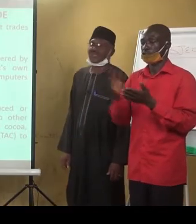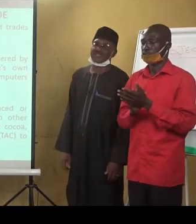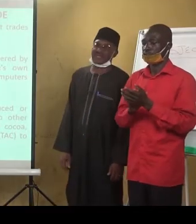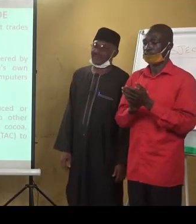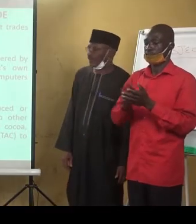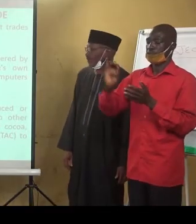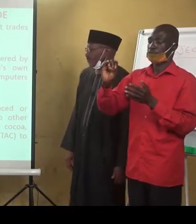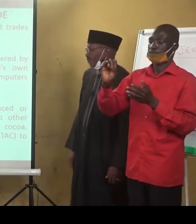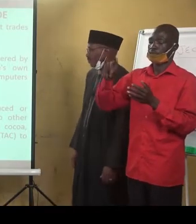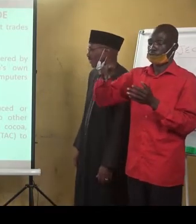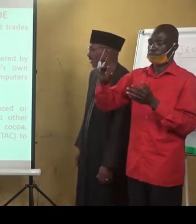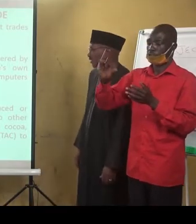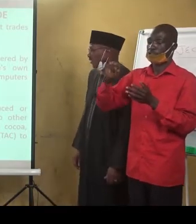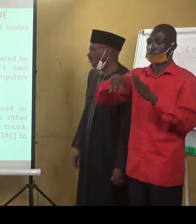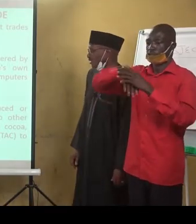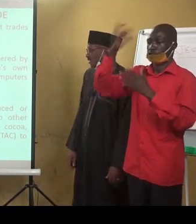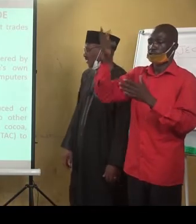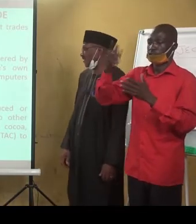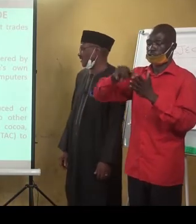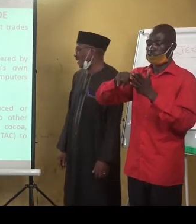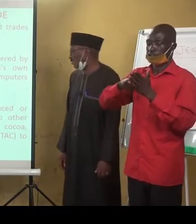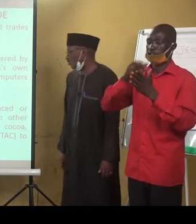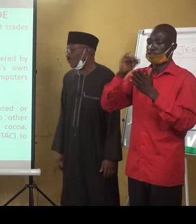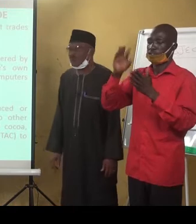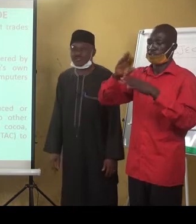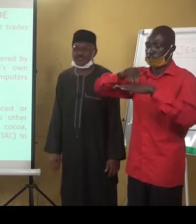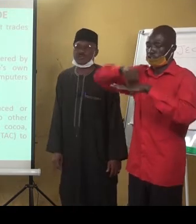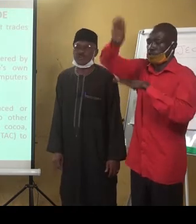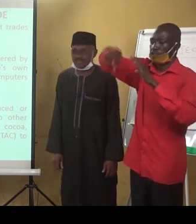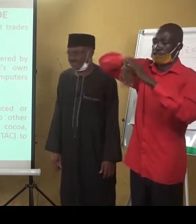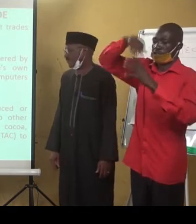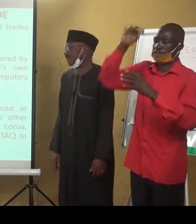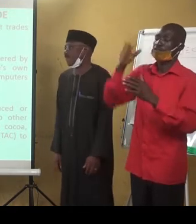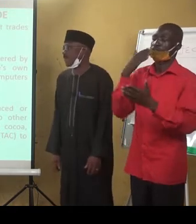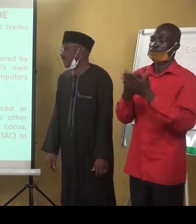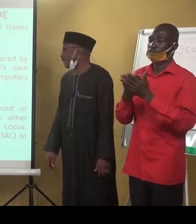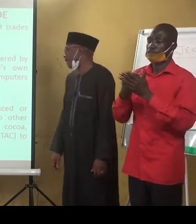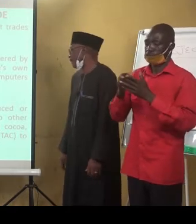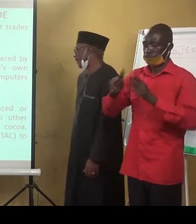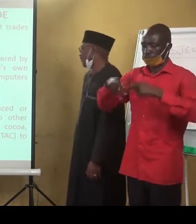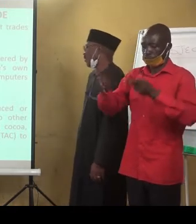Export trade, therefore, deals with the sending out of goods produced